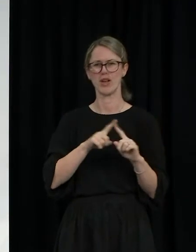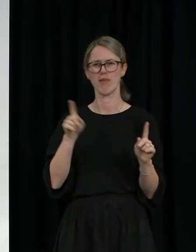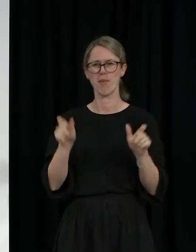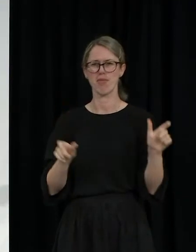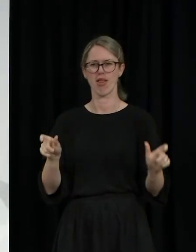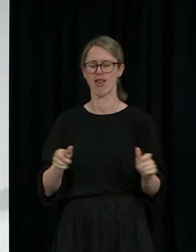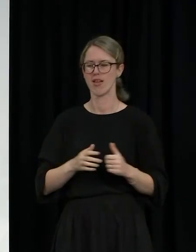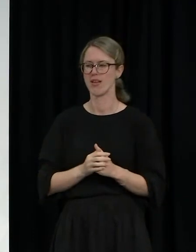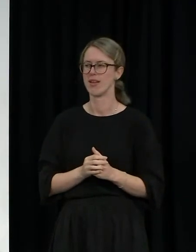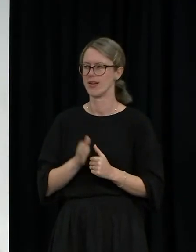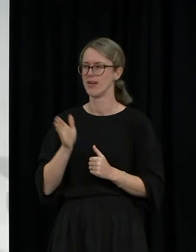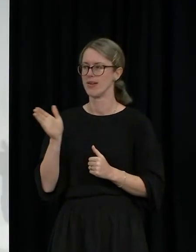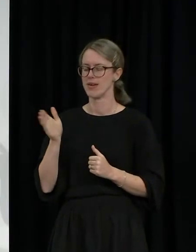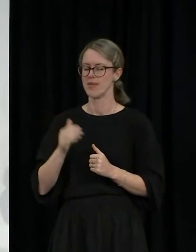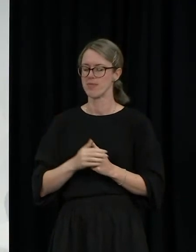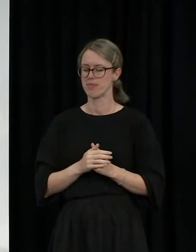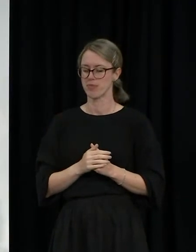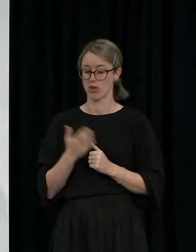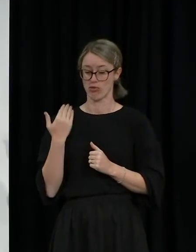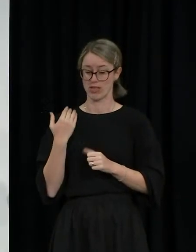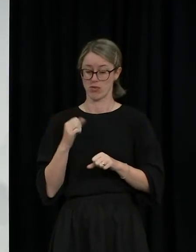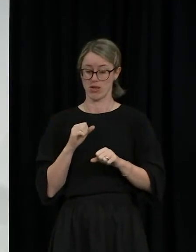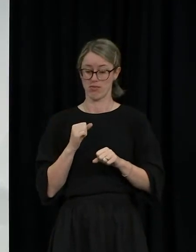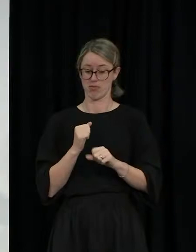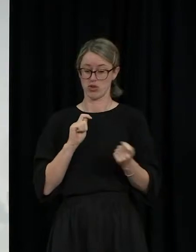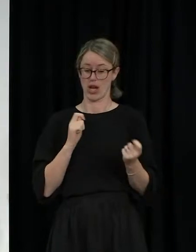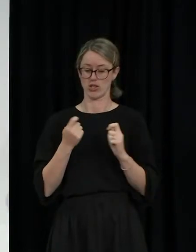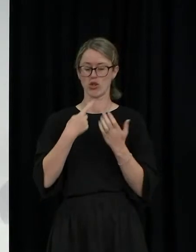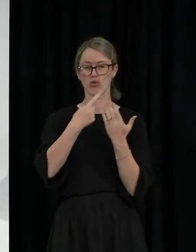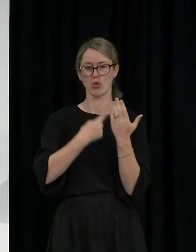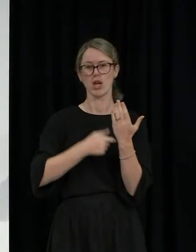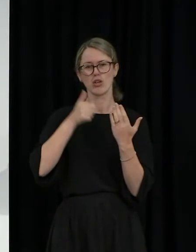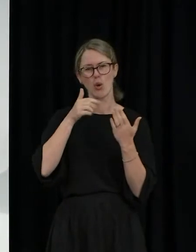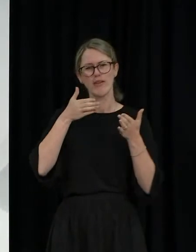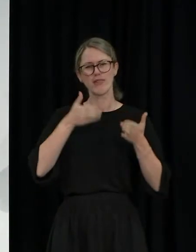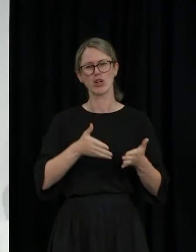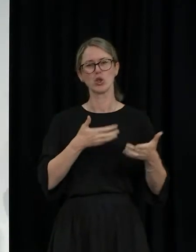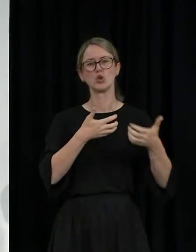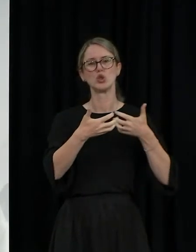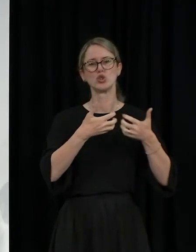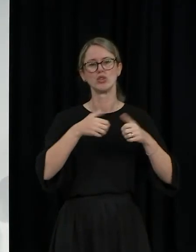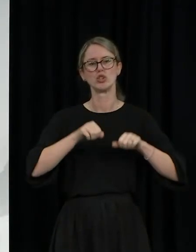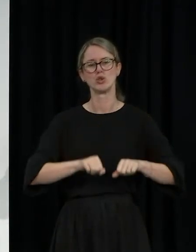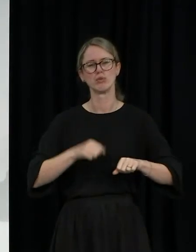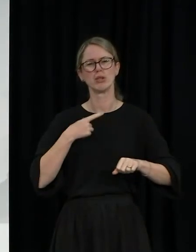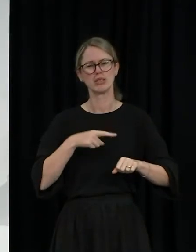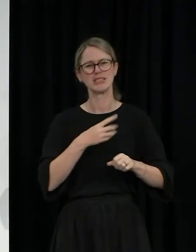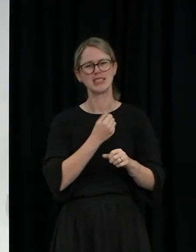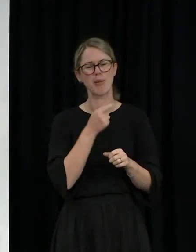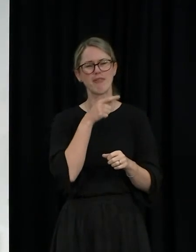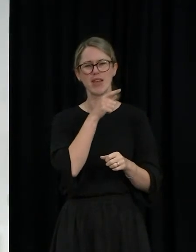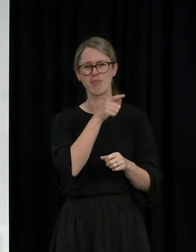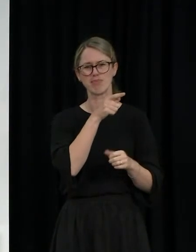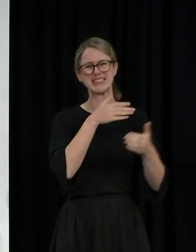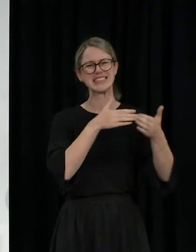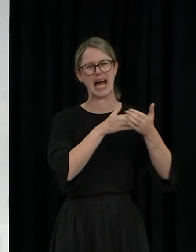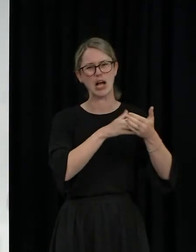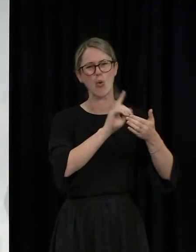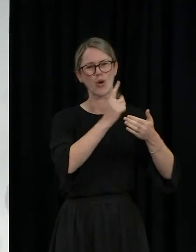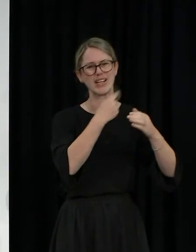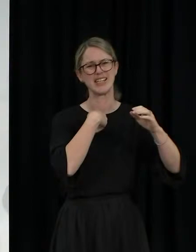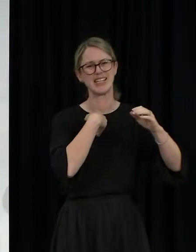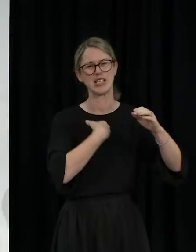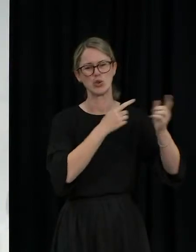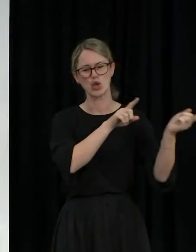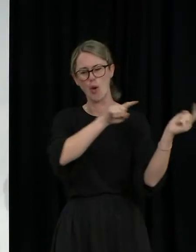made the changes the other day, there was a focus, I do know, around tertiary students because there were a number of them who needed to return, particularly for things